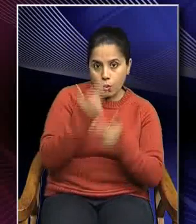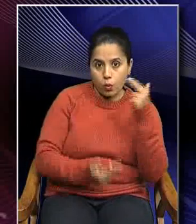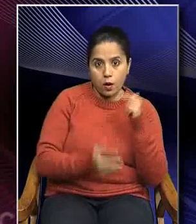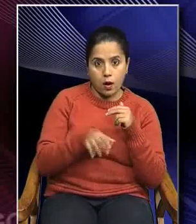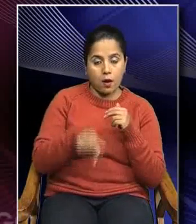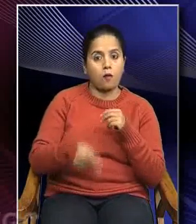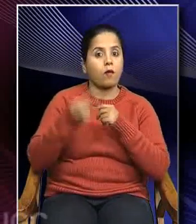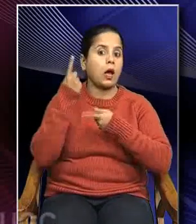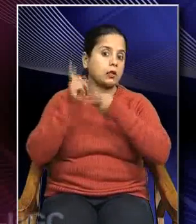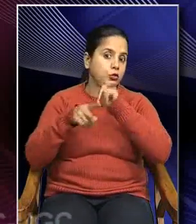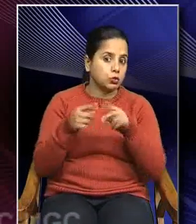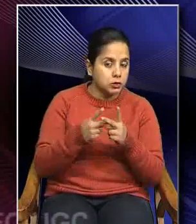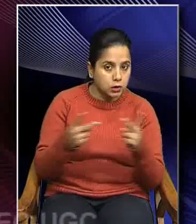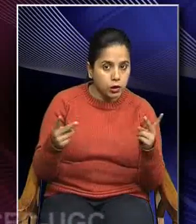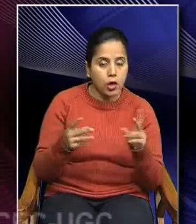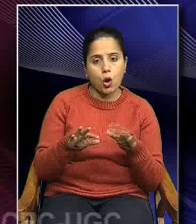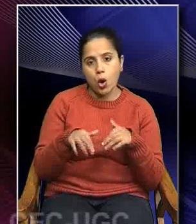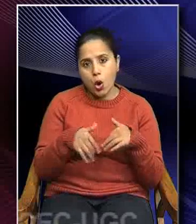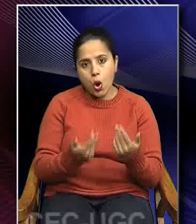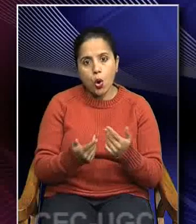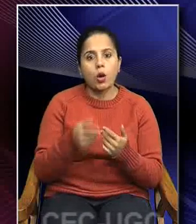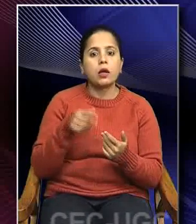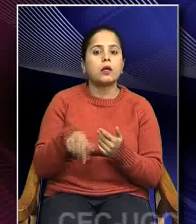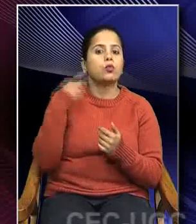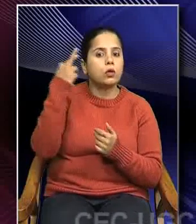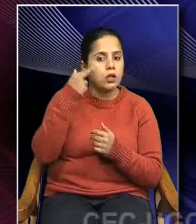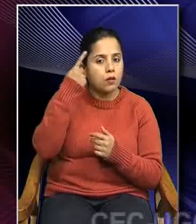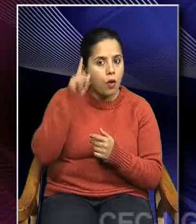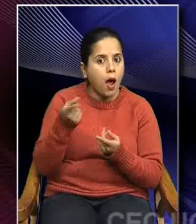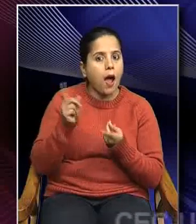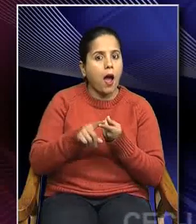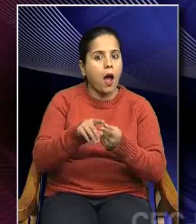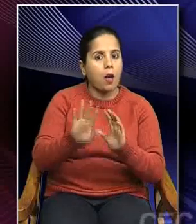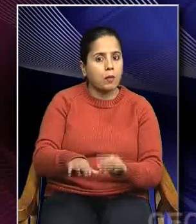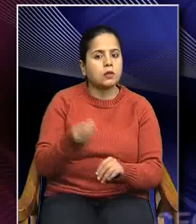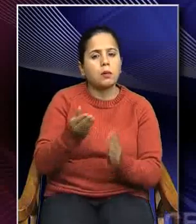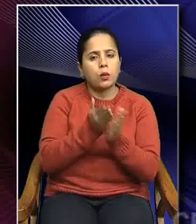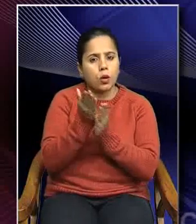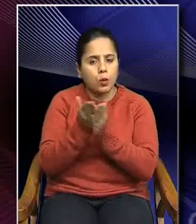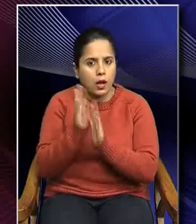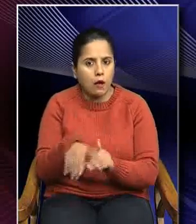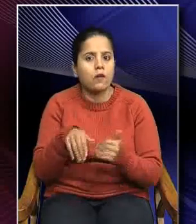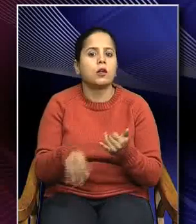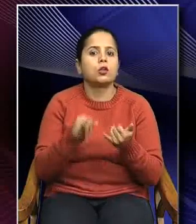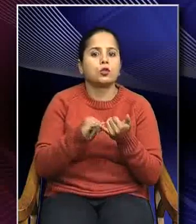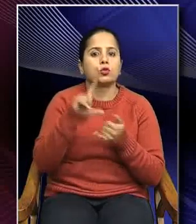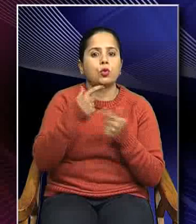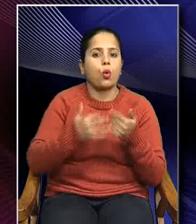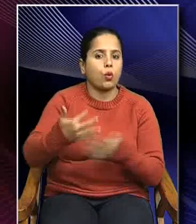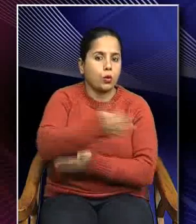as history or as reasons for things having happened in a particular way in the sources, but we